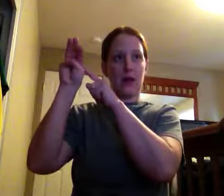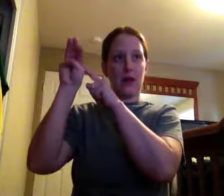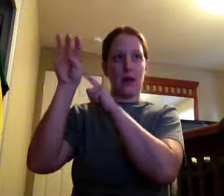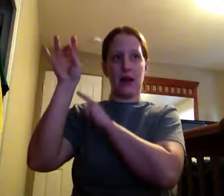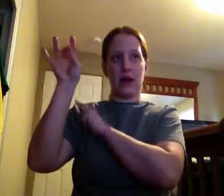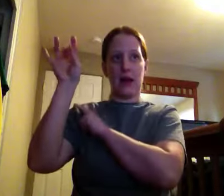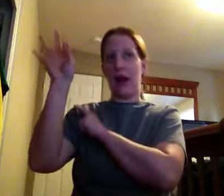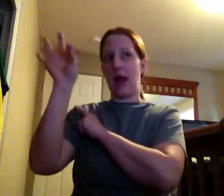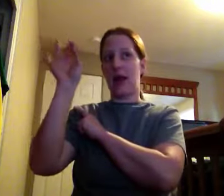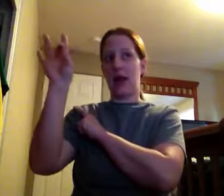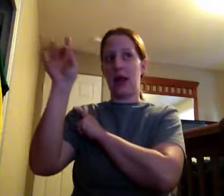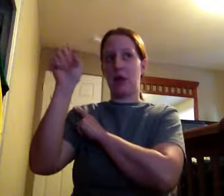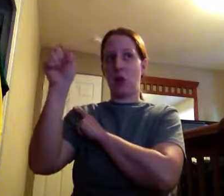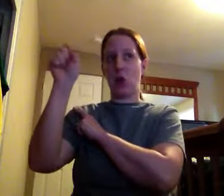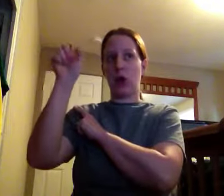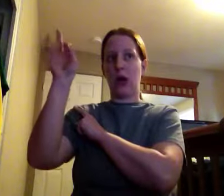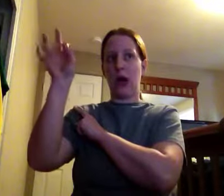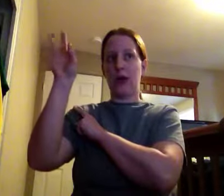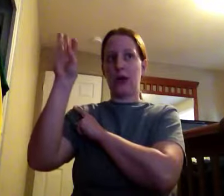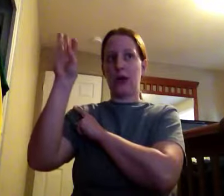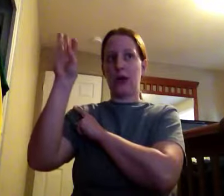Okay? My empirical formula again was